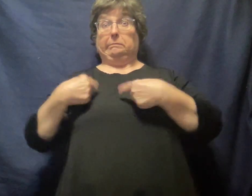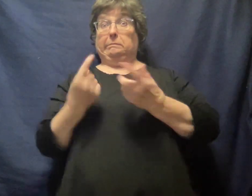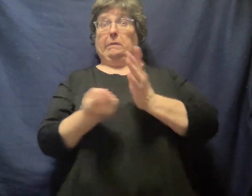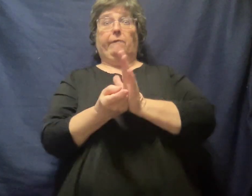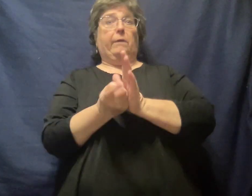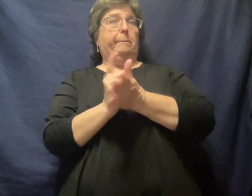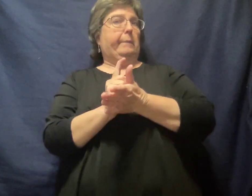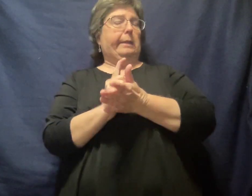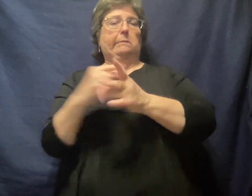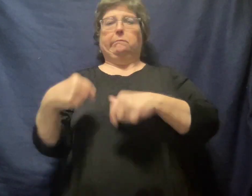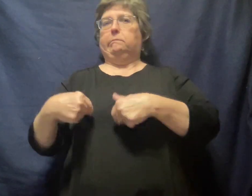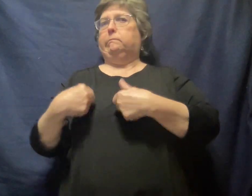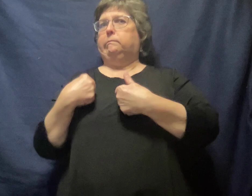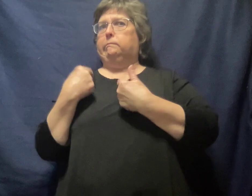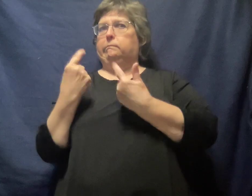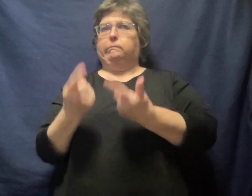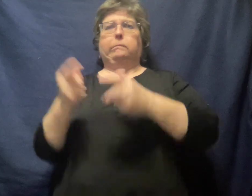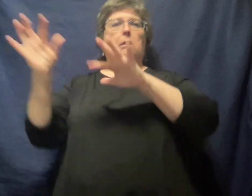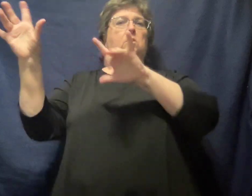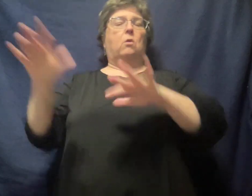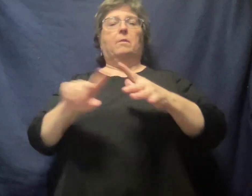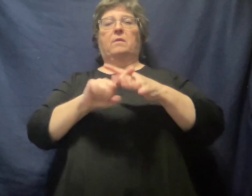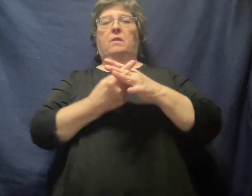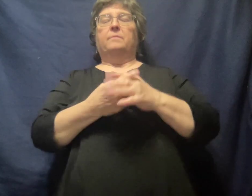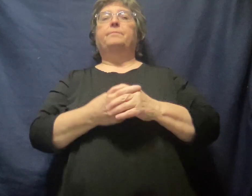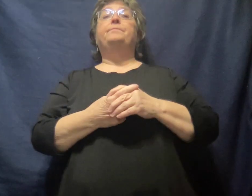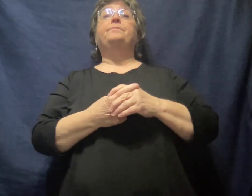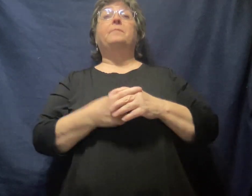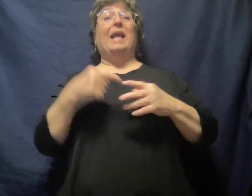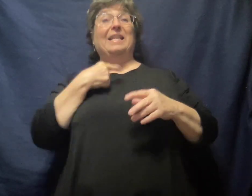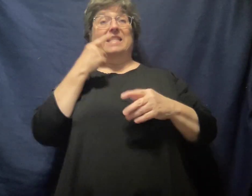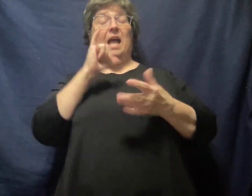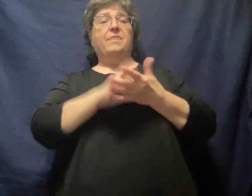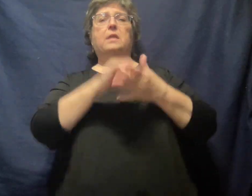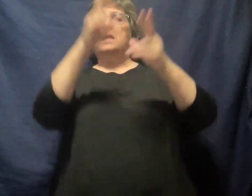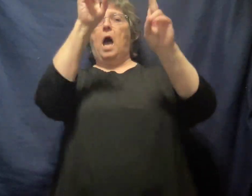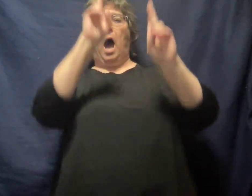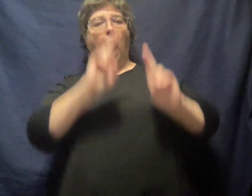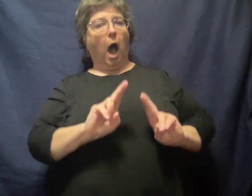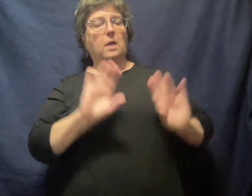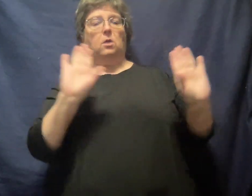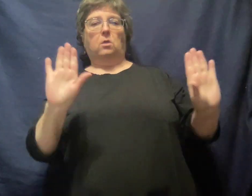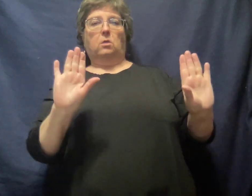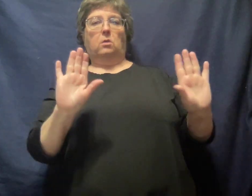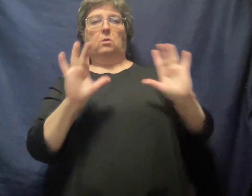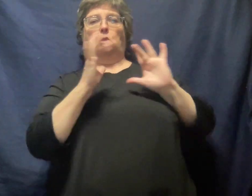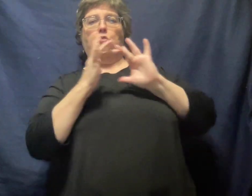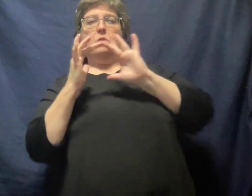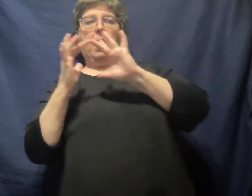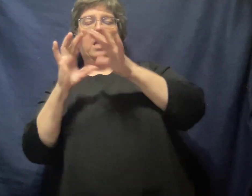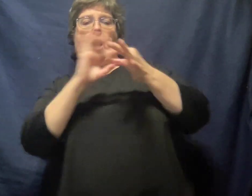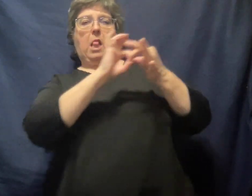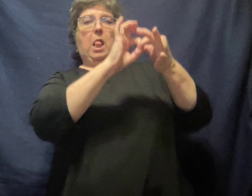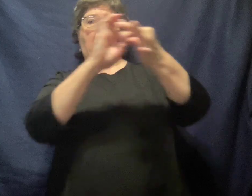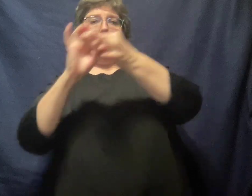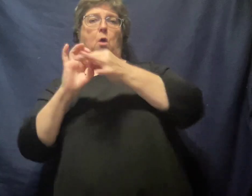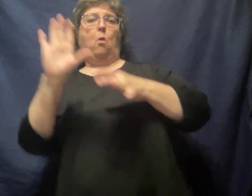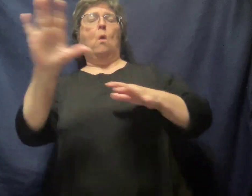this storm. I just want to say it's been an honor to network and collaborate with these fine agencies